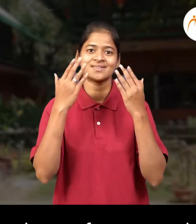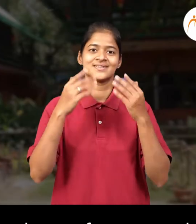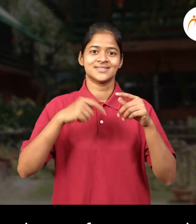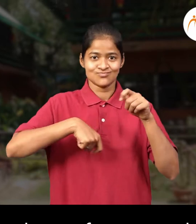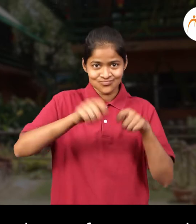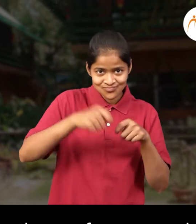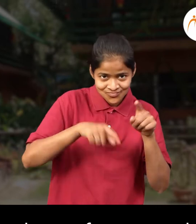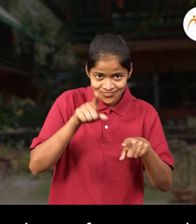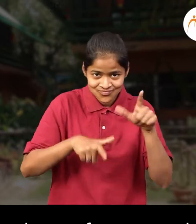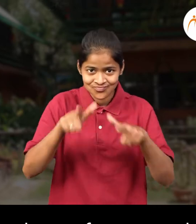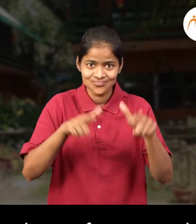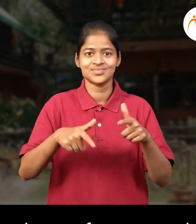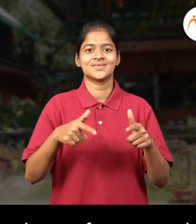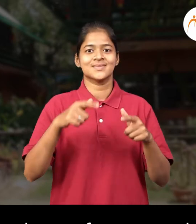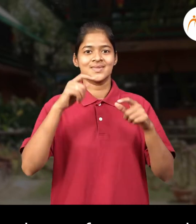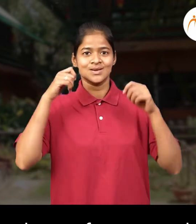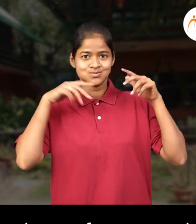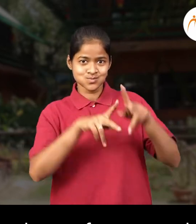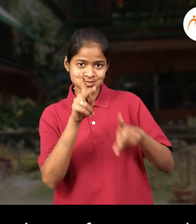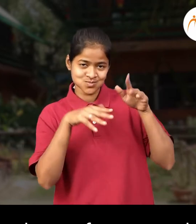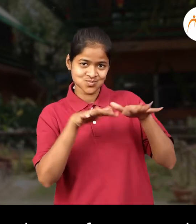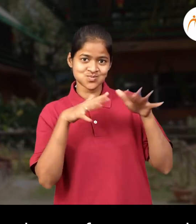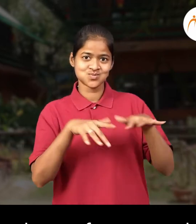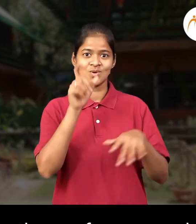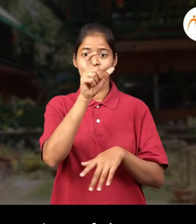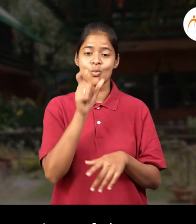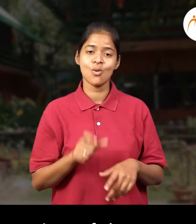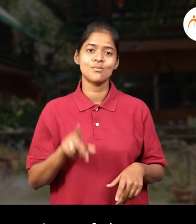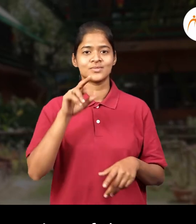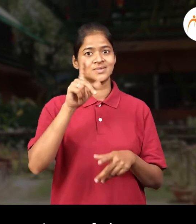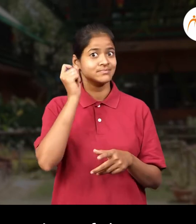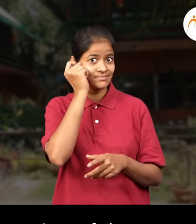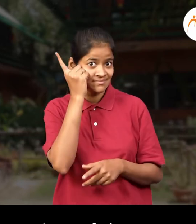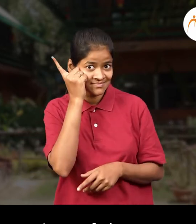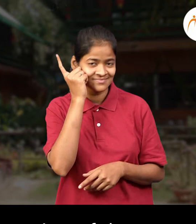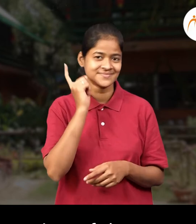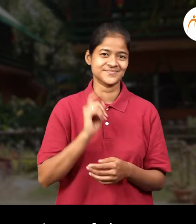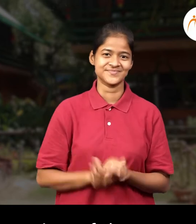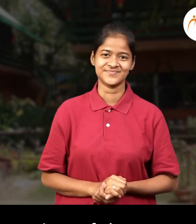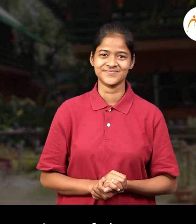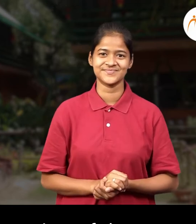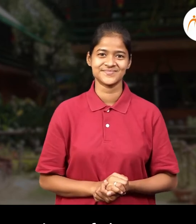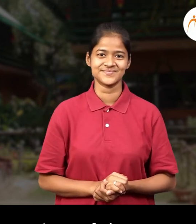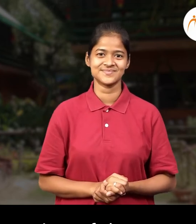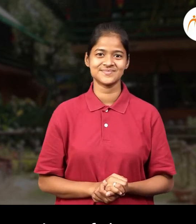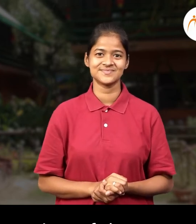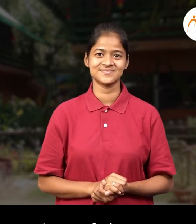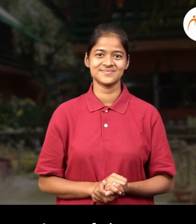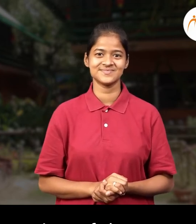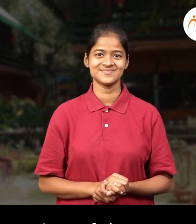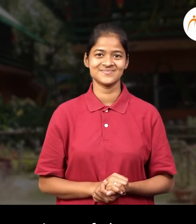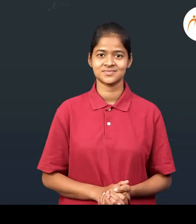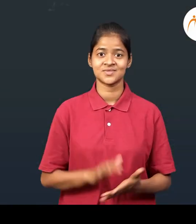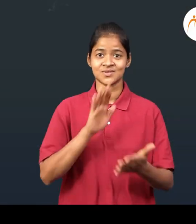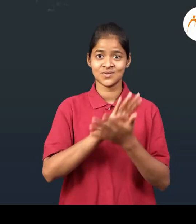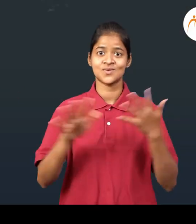plant pathway free crowd try and understand the meaning of these words